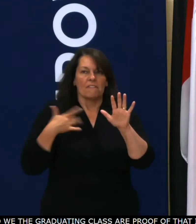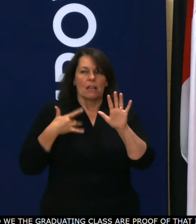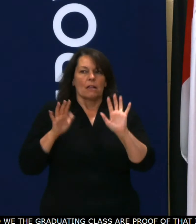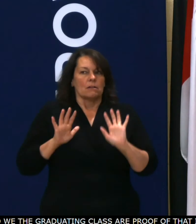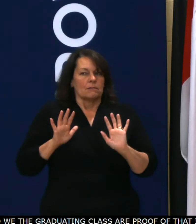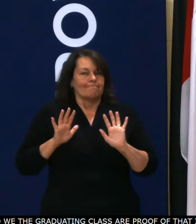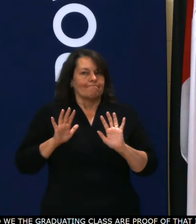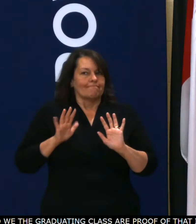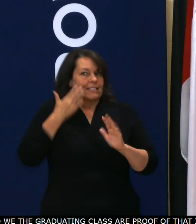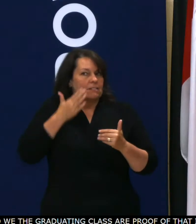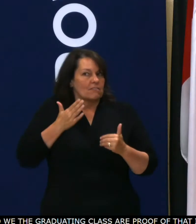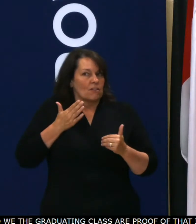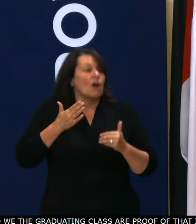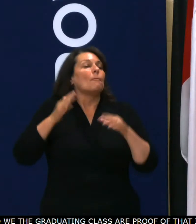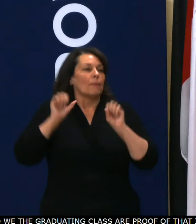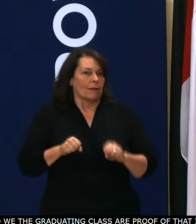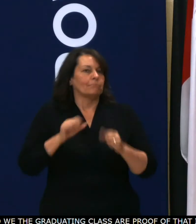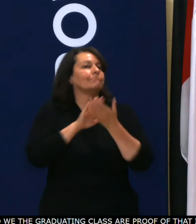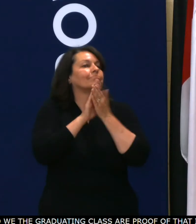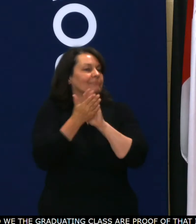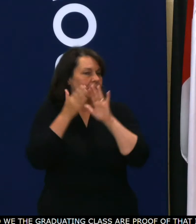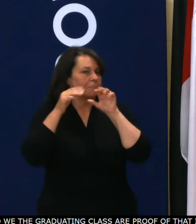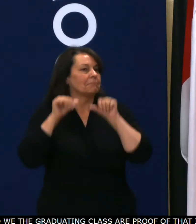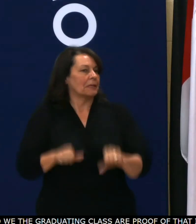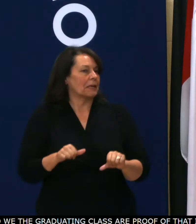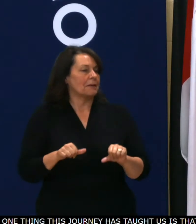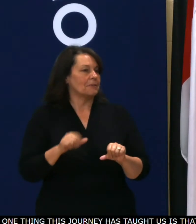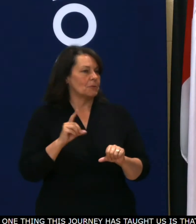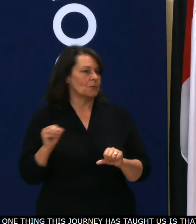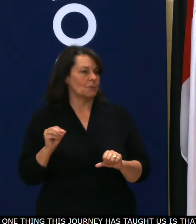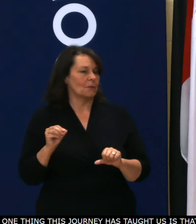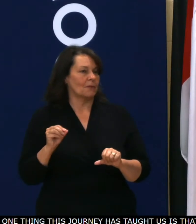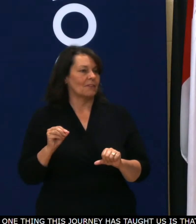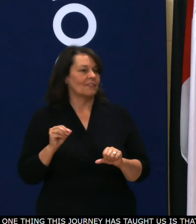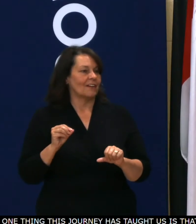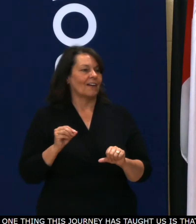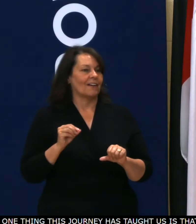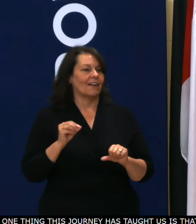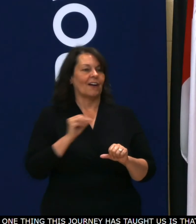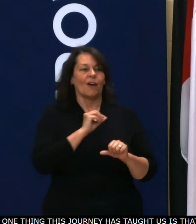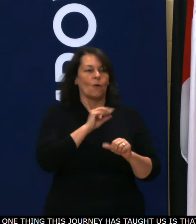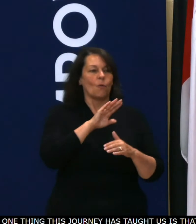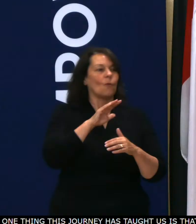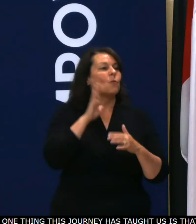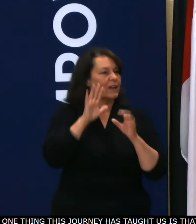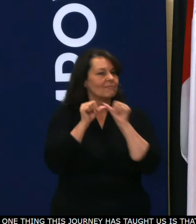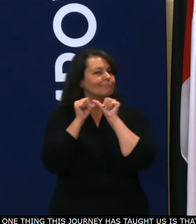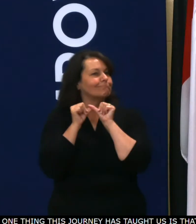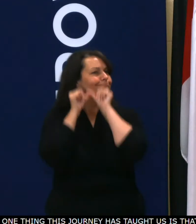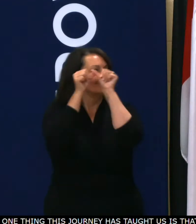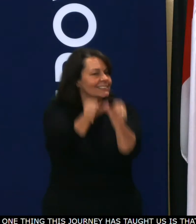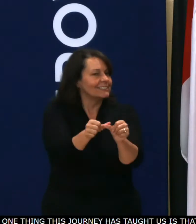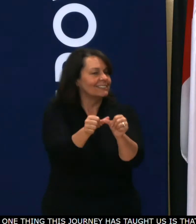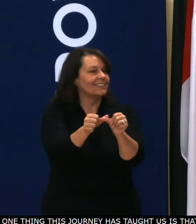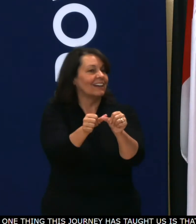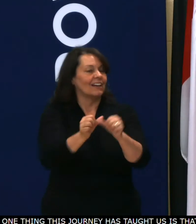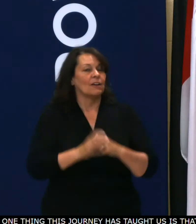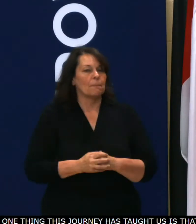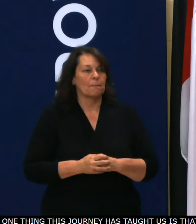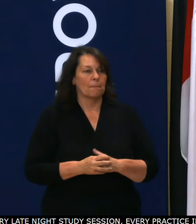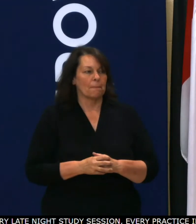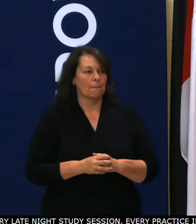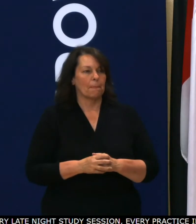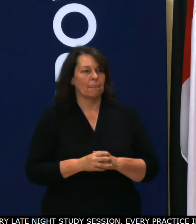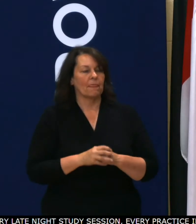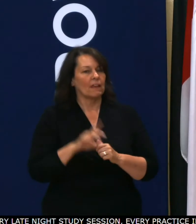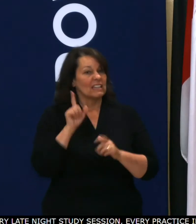has shaped us into who we are today. And that is what makes us unstoppable. And if there's one message we should all